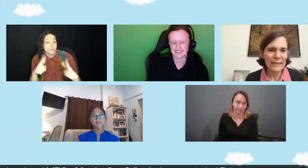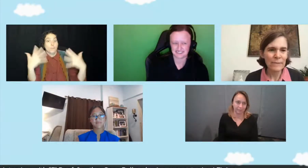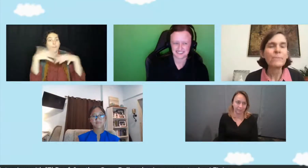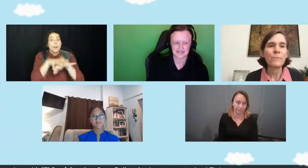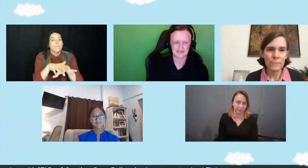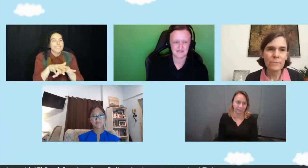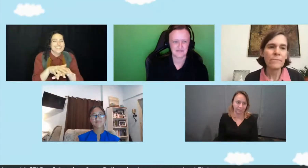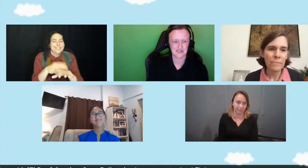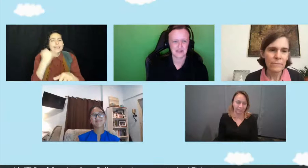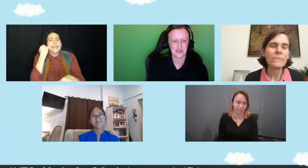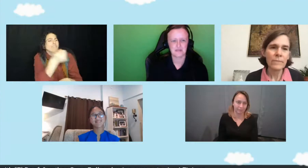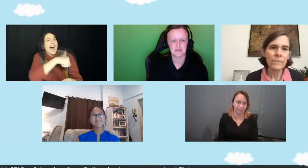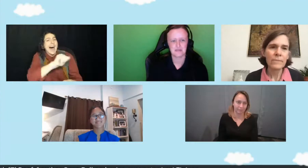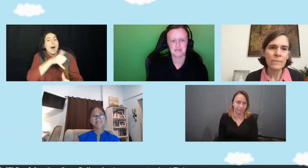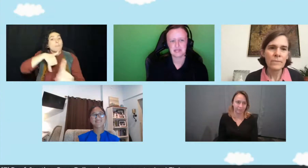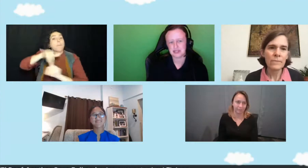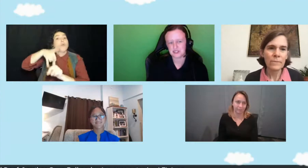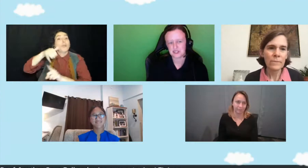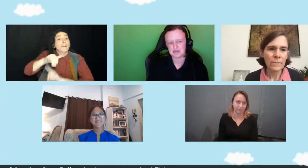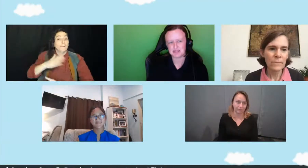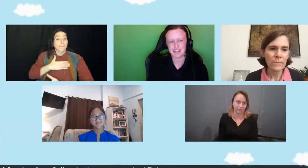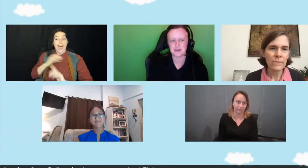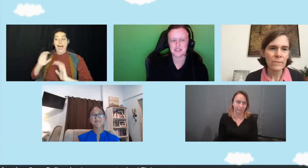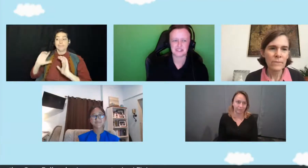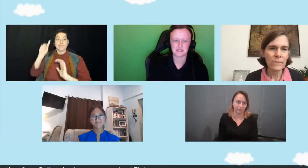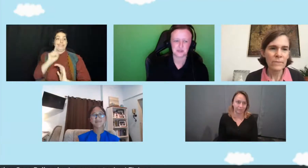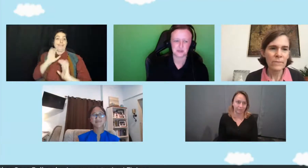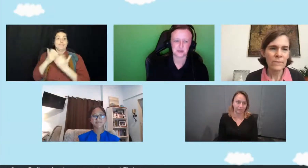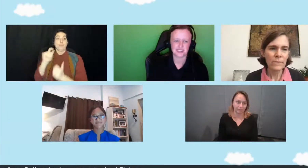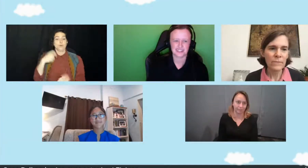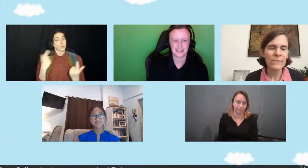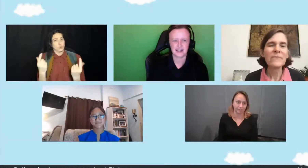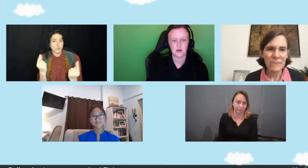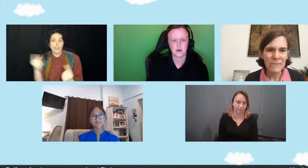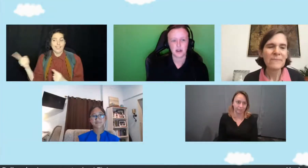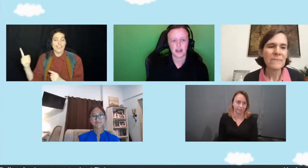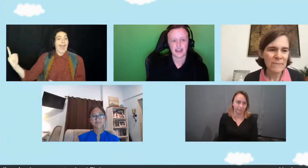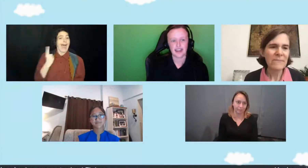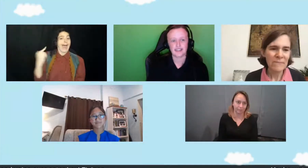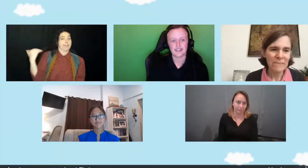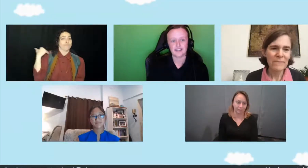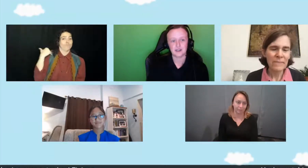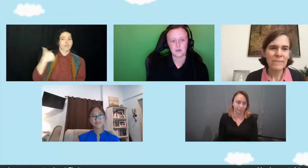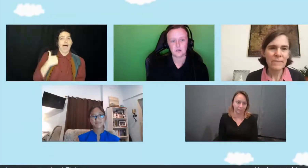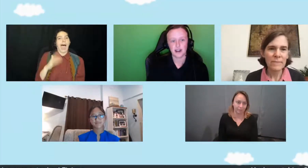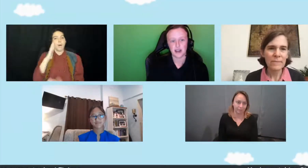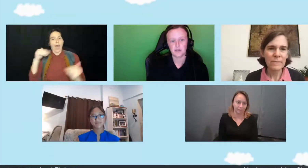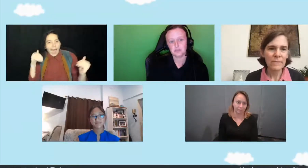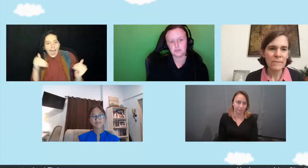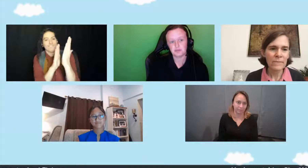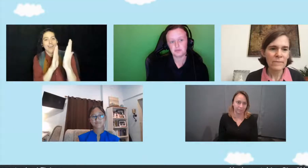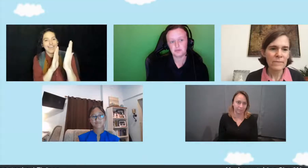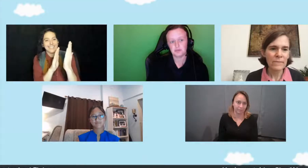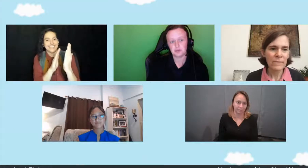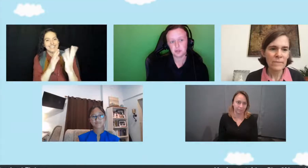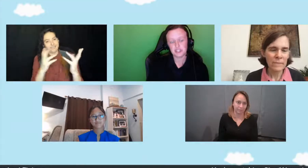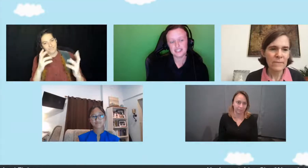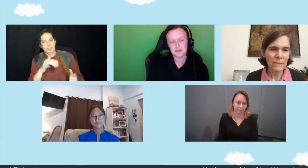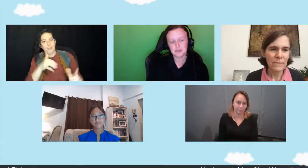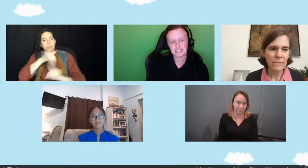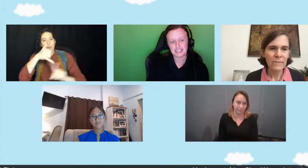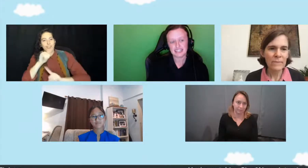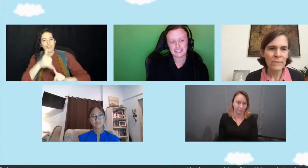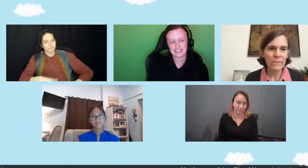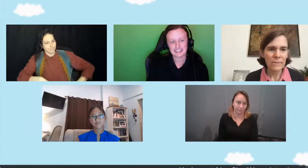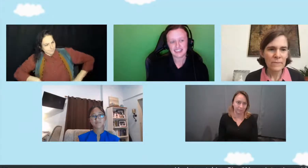and after being mainstreamed and in residential school. And when I was bullied